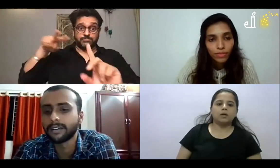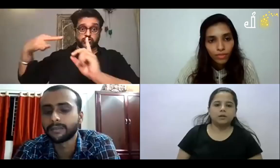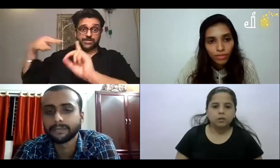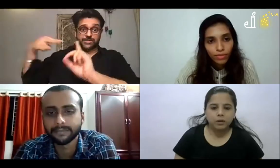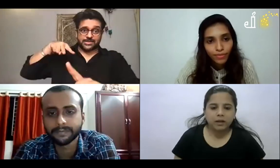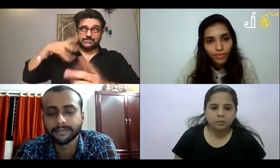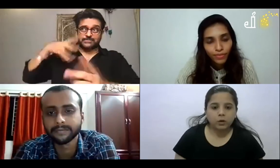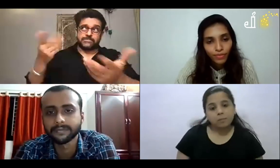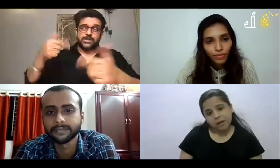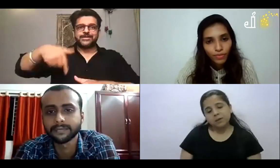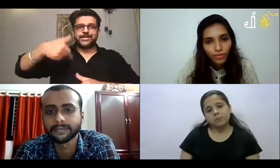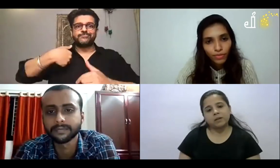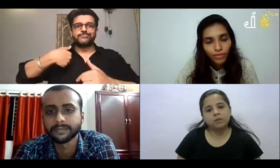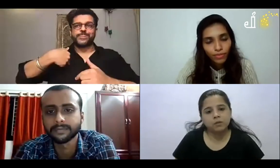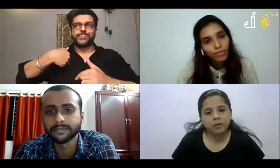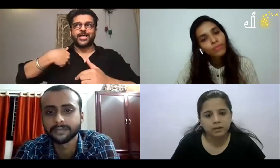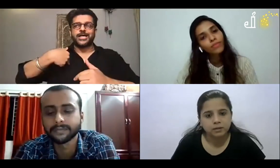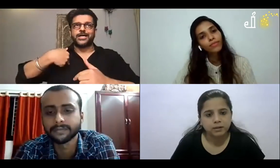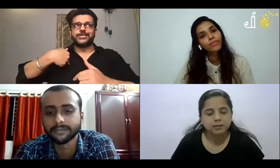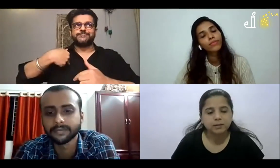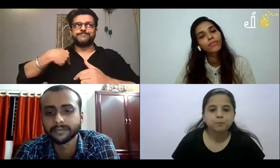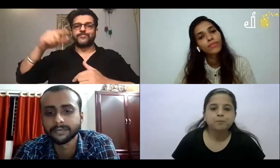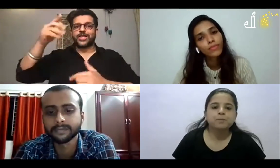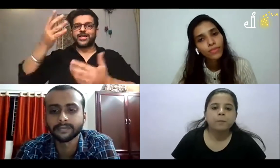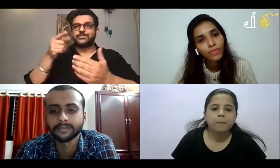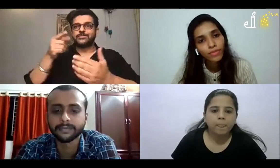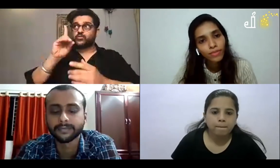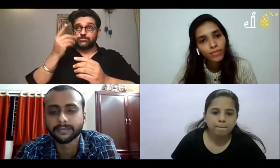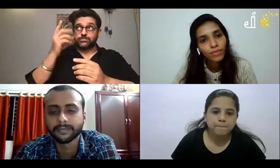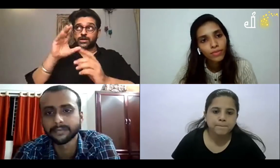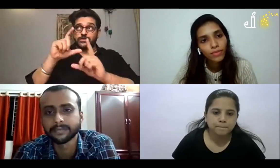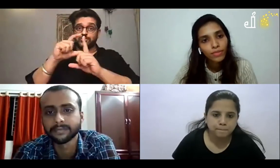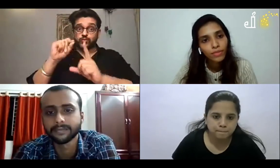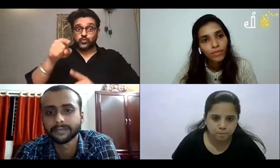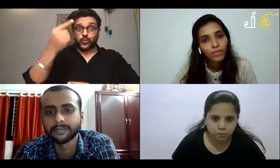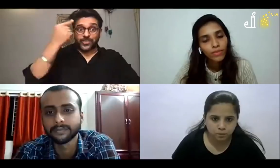So okay, what my perspective over here is,